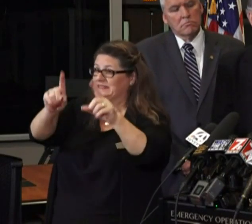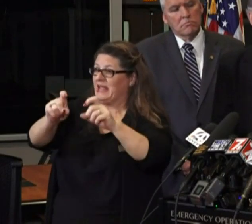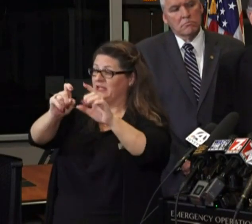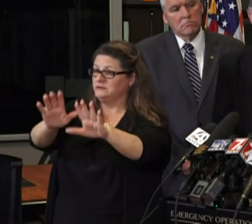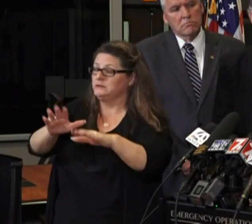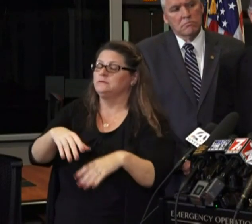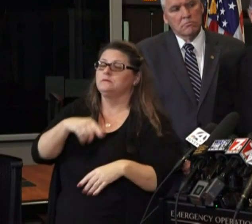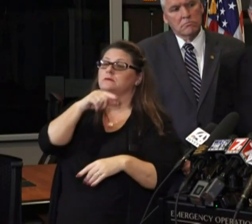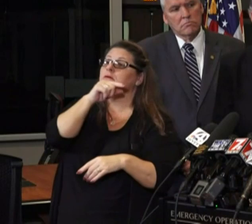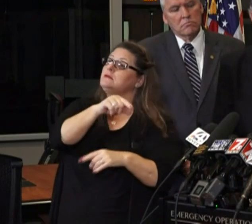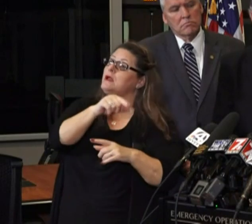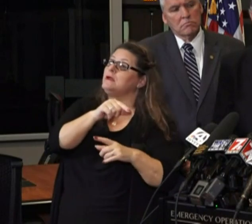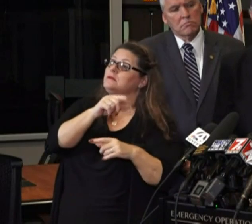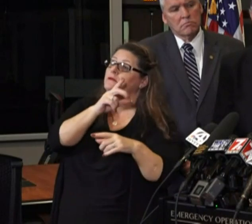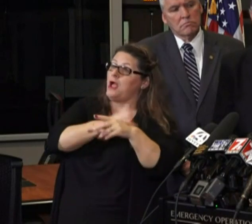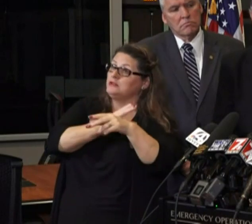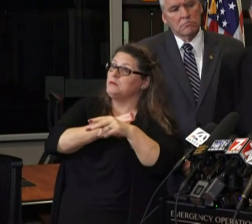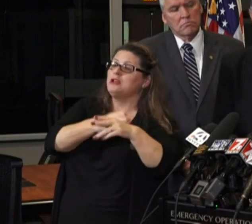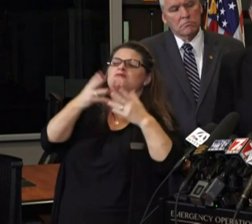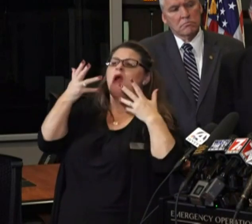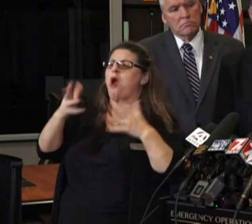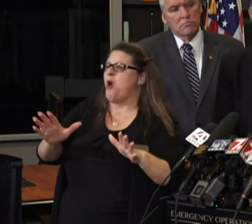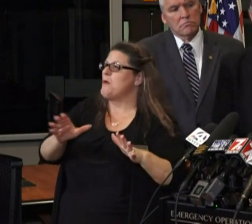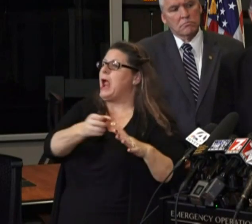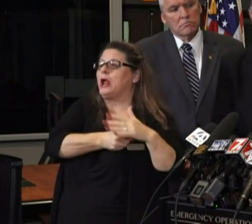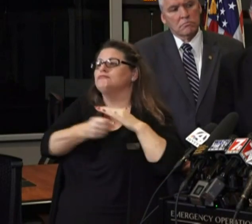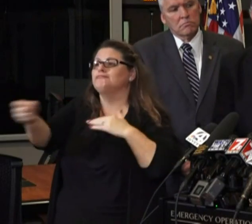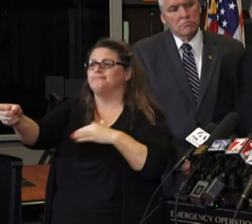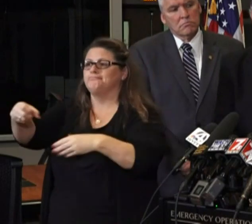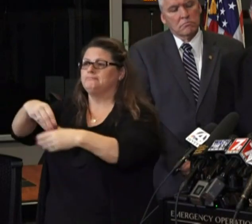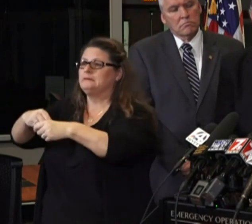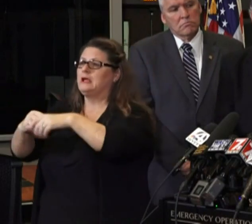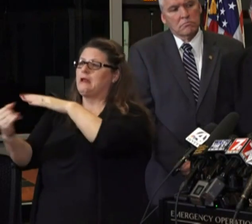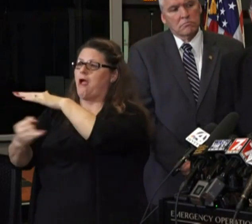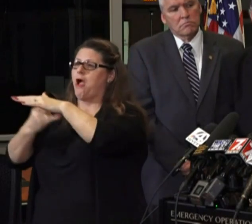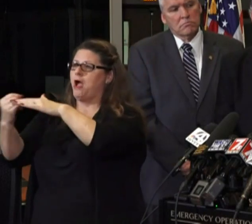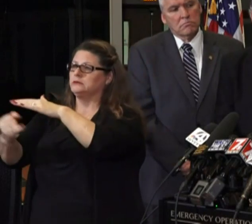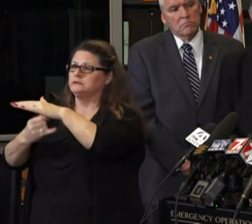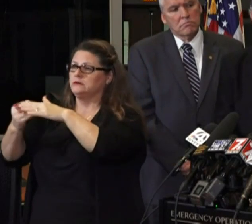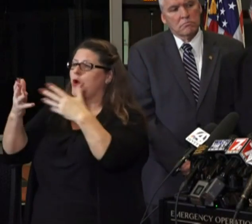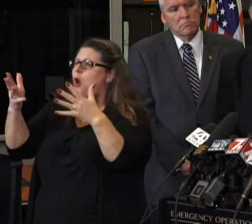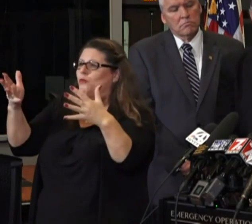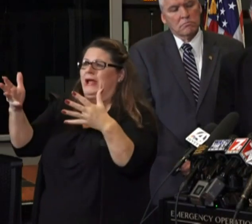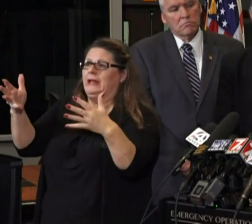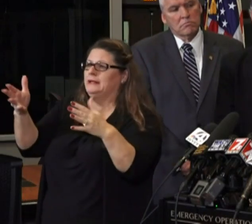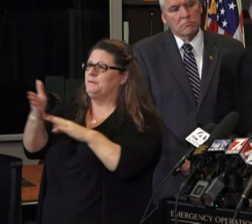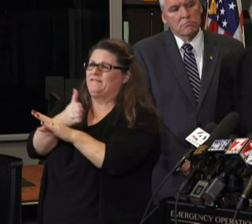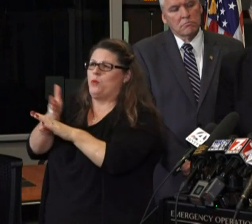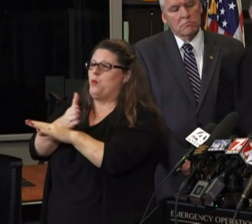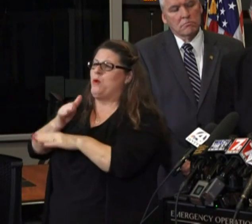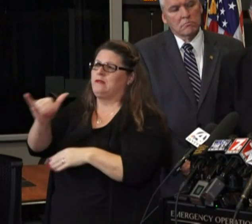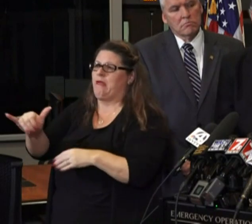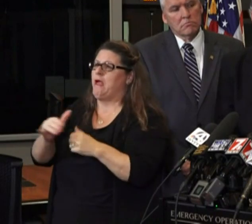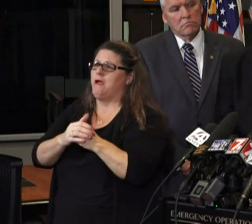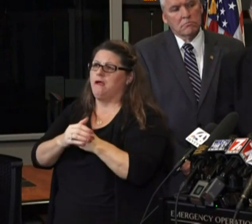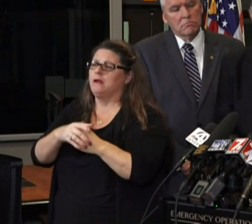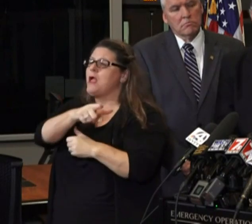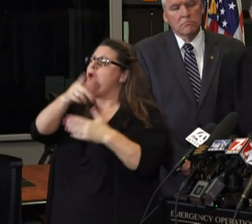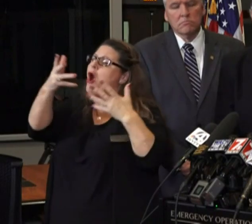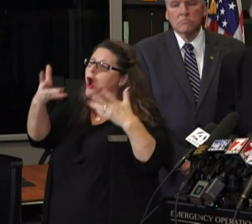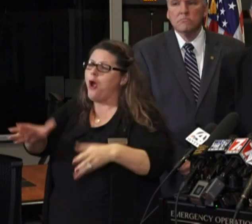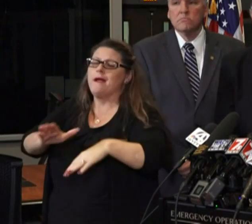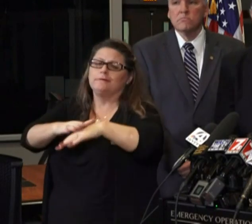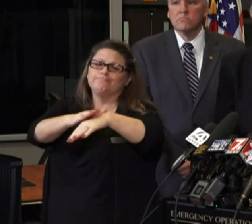the healthcare facility took measures to place her in isolation and to make sure that all of the healthcare workers